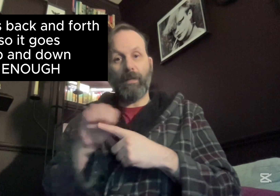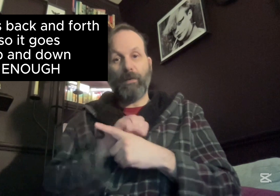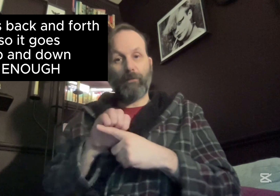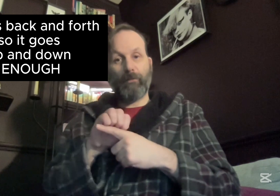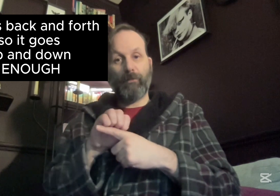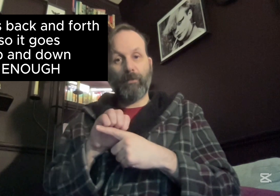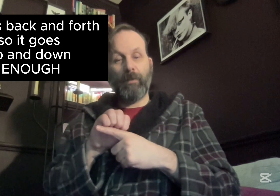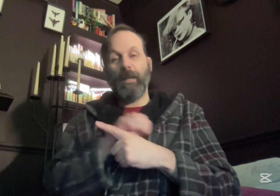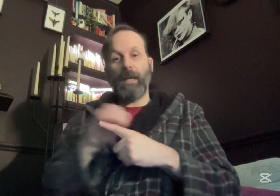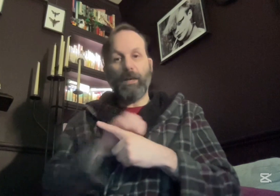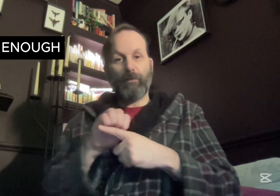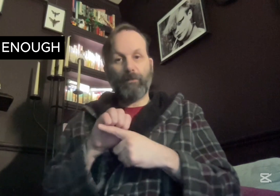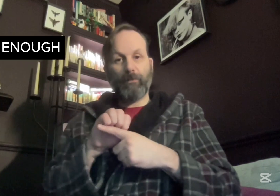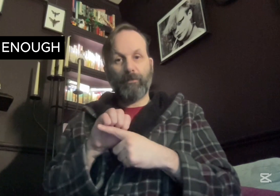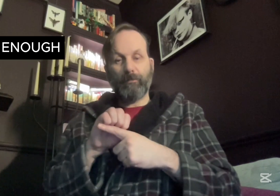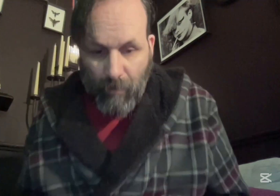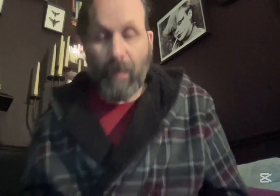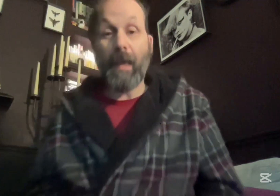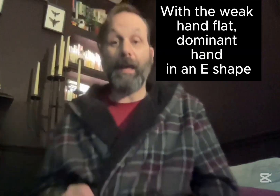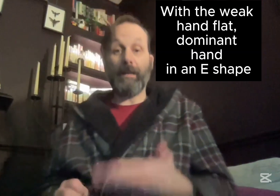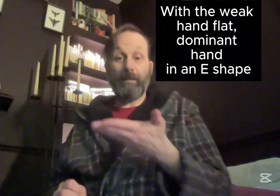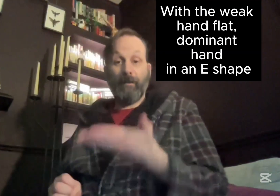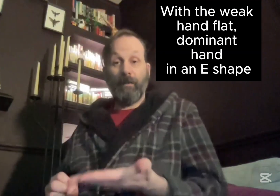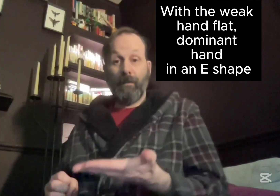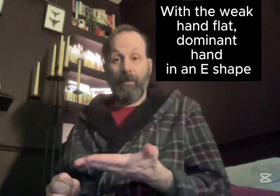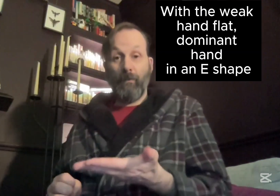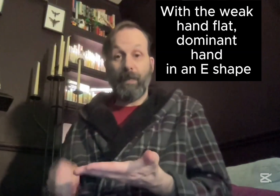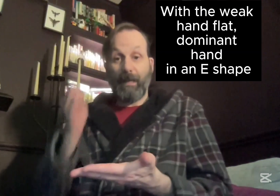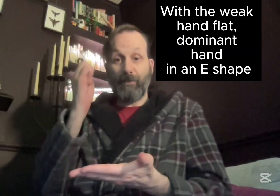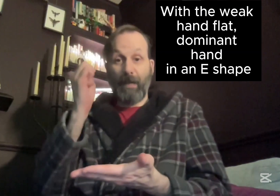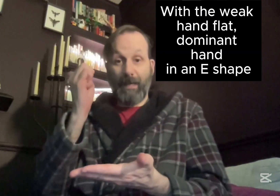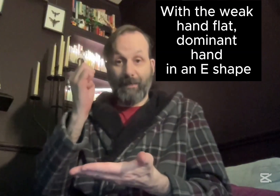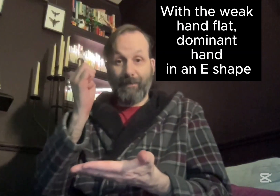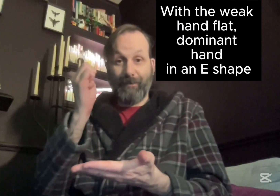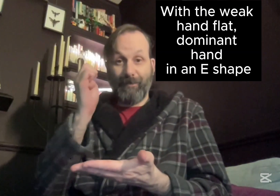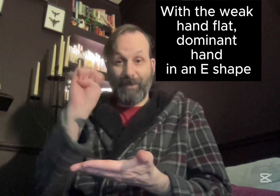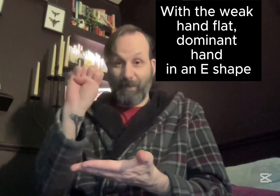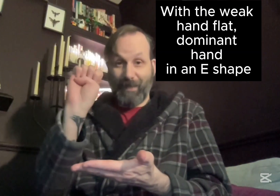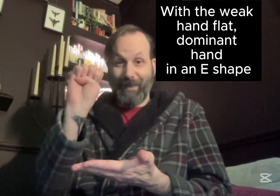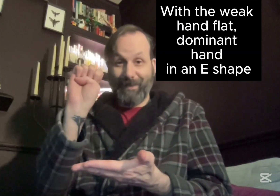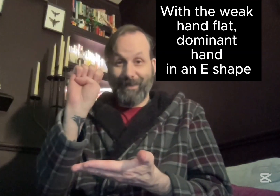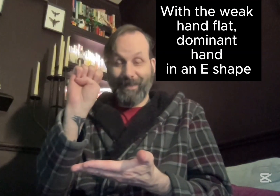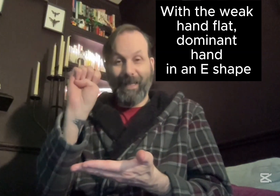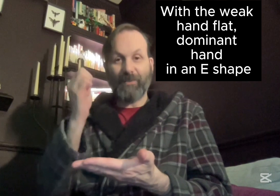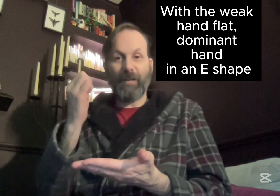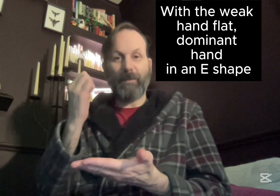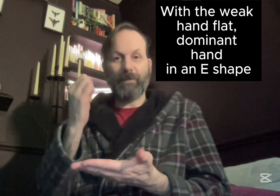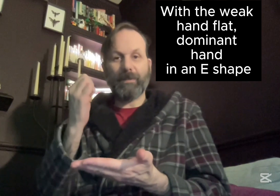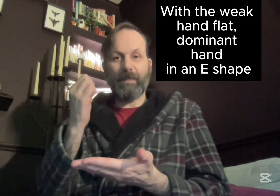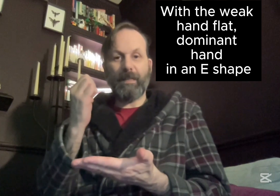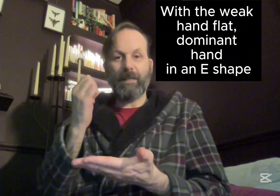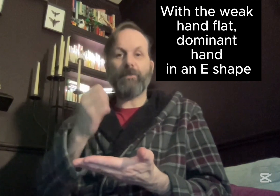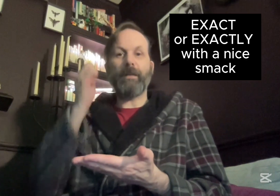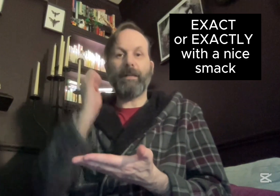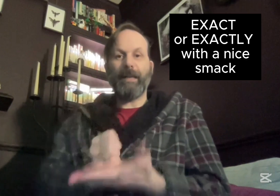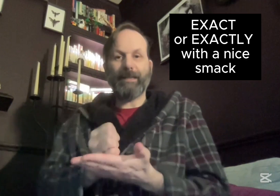enough, enough. And weak hand flat, dominant hand in an E shape, and this is a nice one,